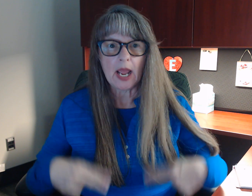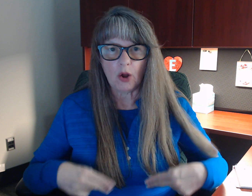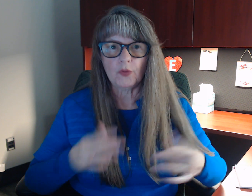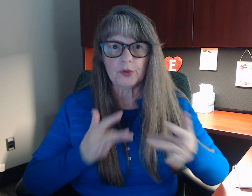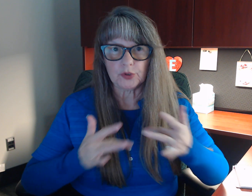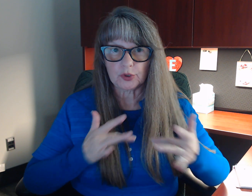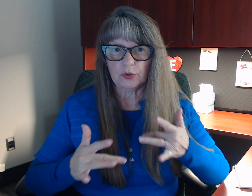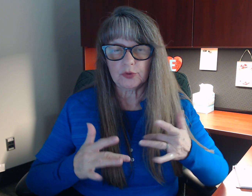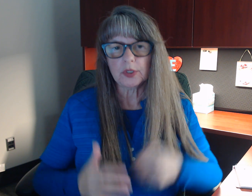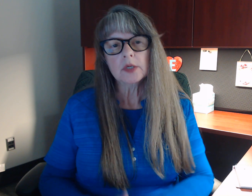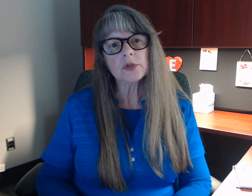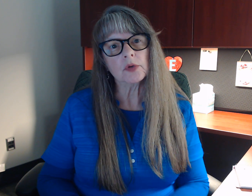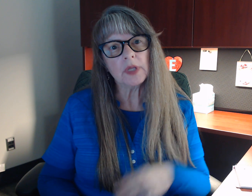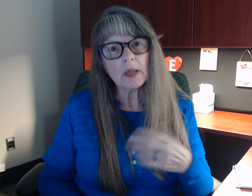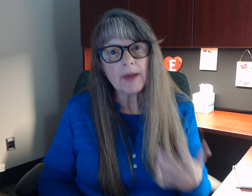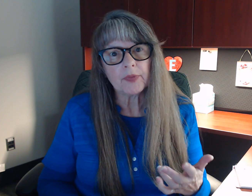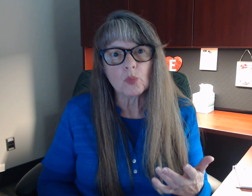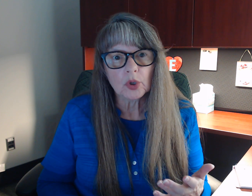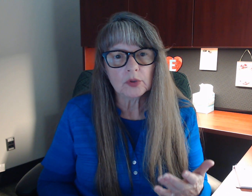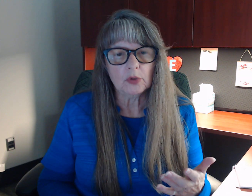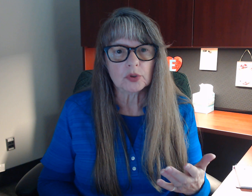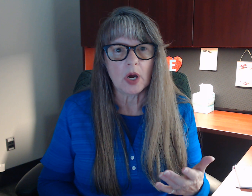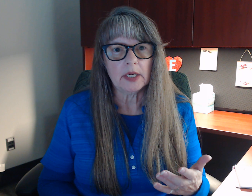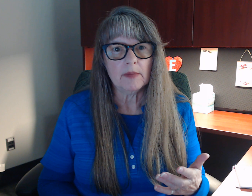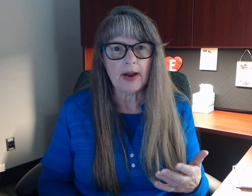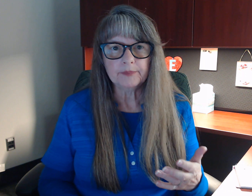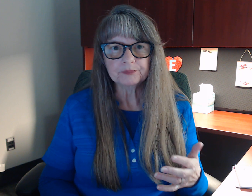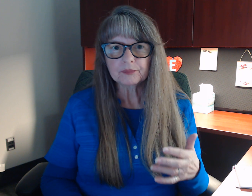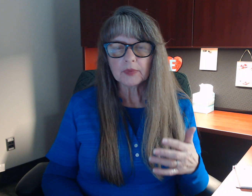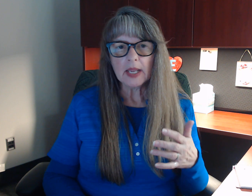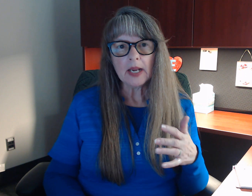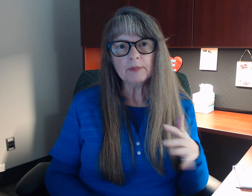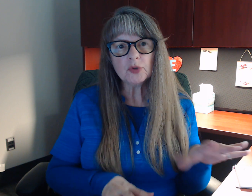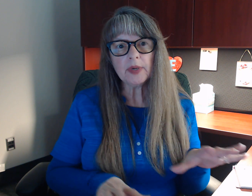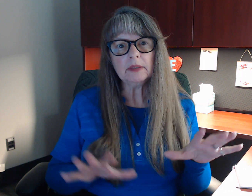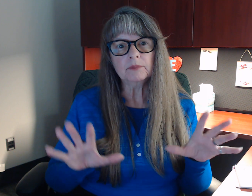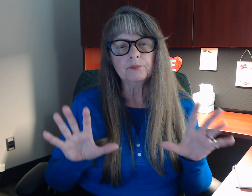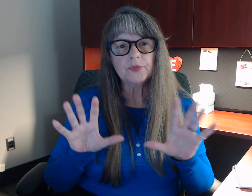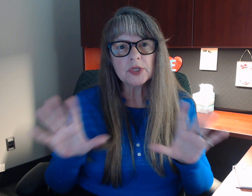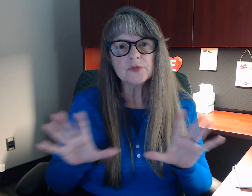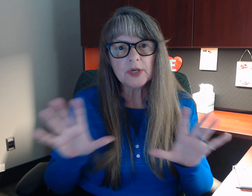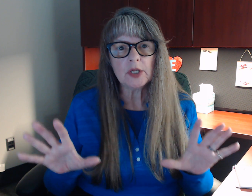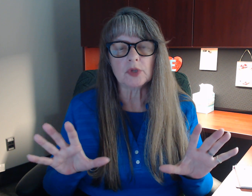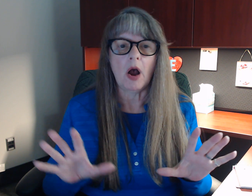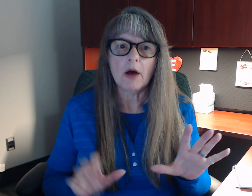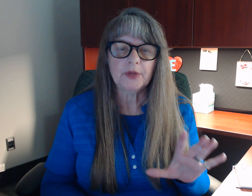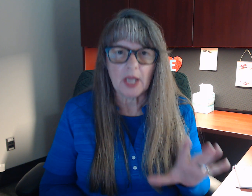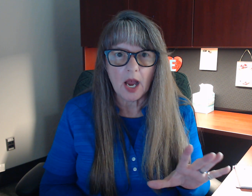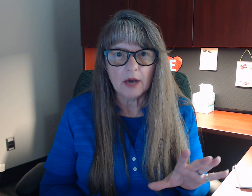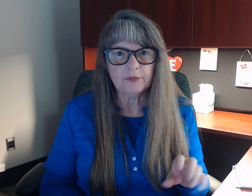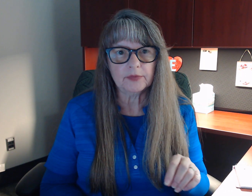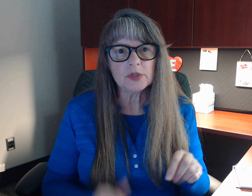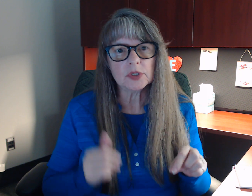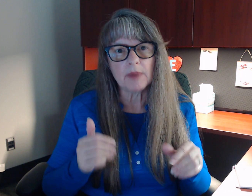health concerns. So think about the word that you're talking about. And I'm doing these videos off the cuff. This is my